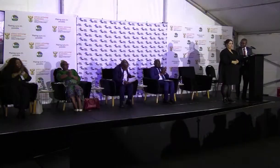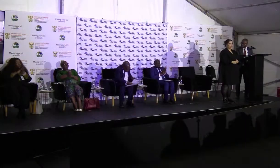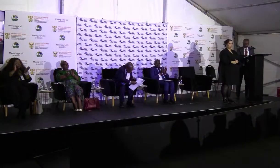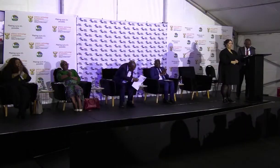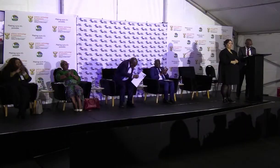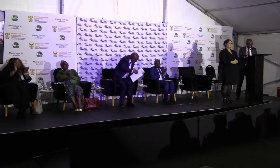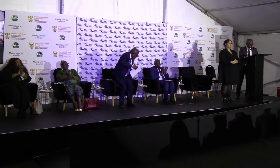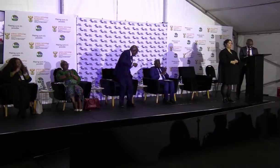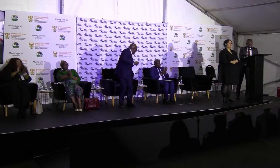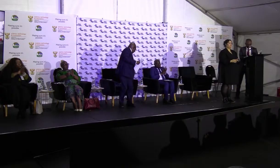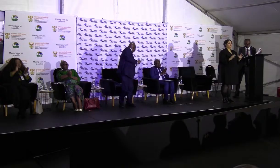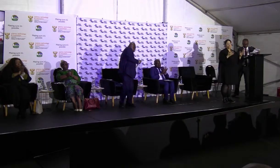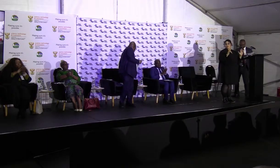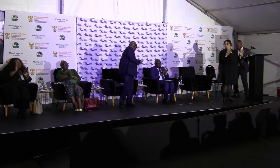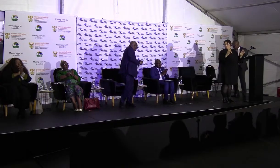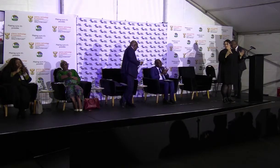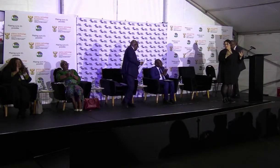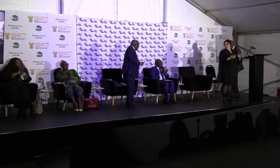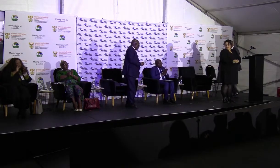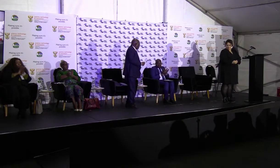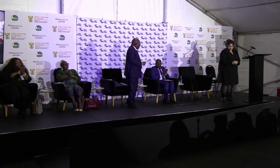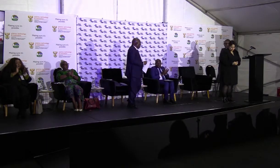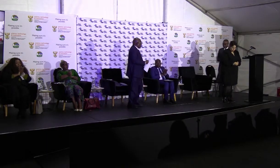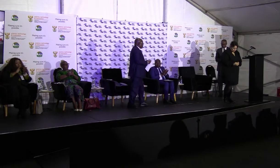Please, Minister, over to you.